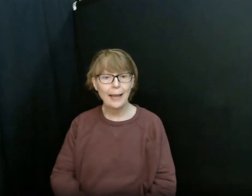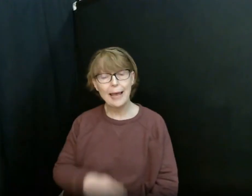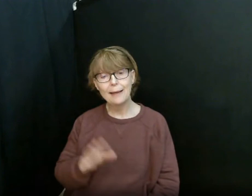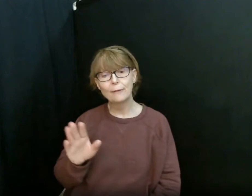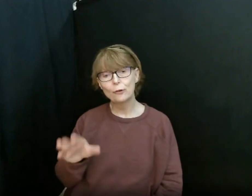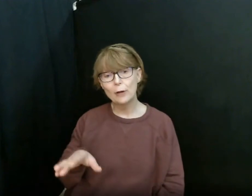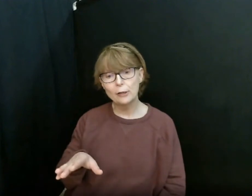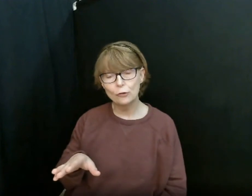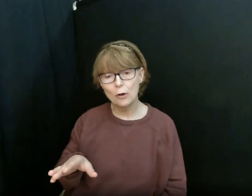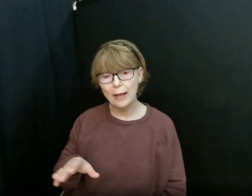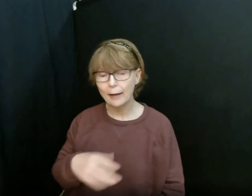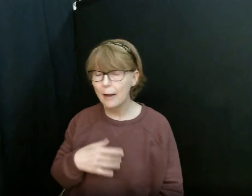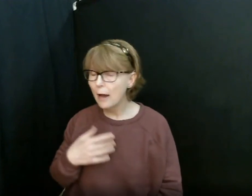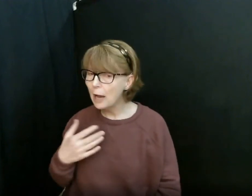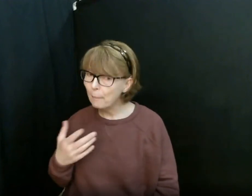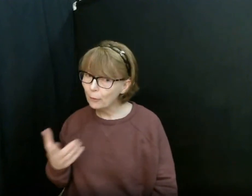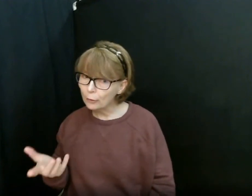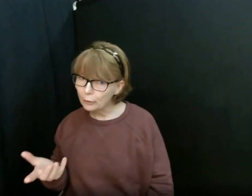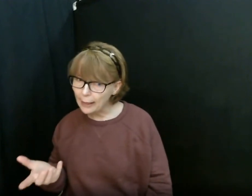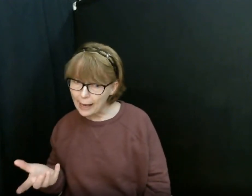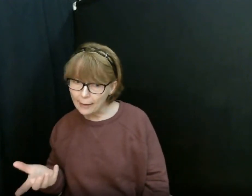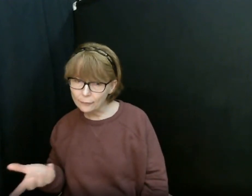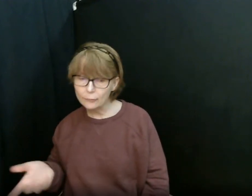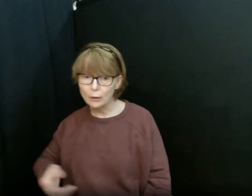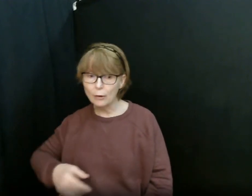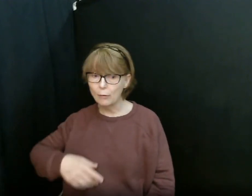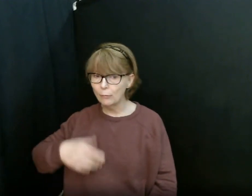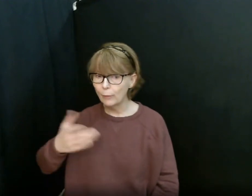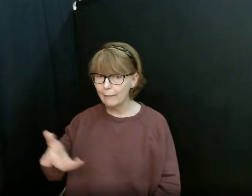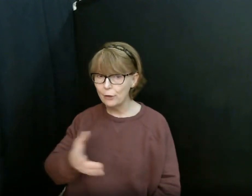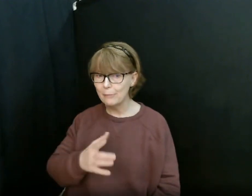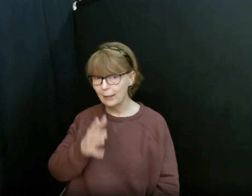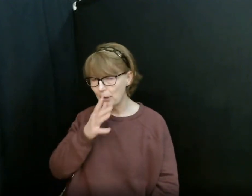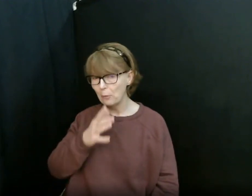And if you're trying to show like upper class, you know, whatever, you might go.